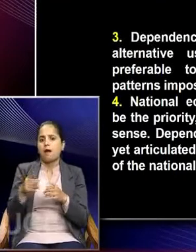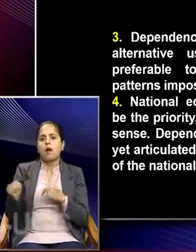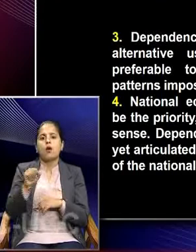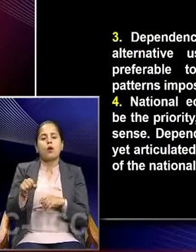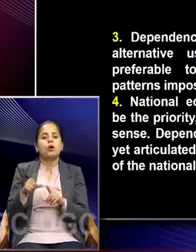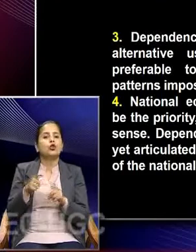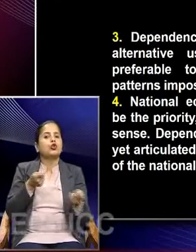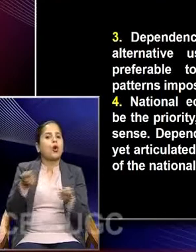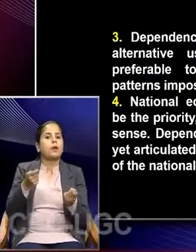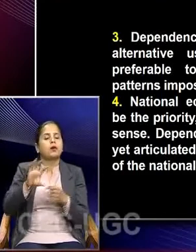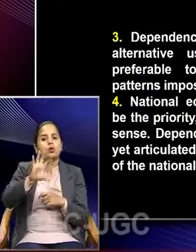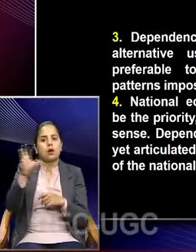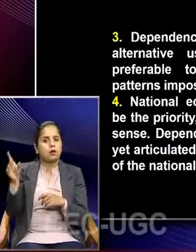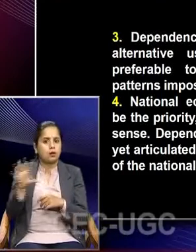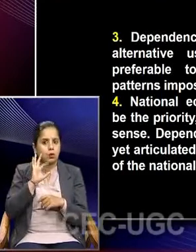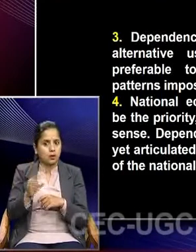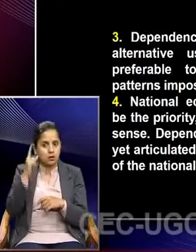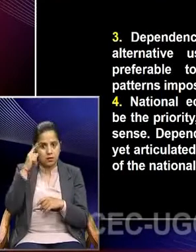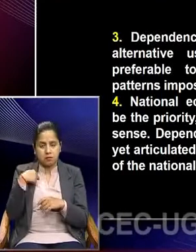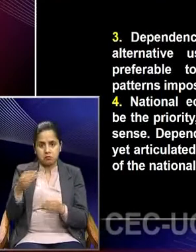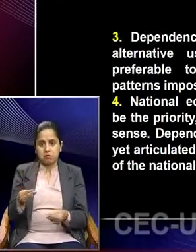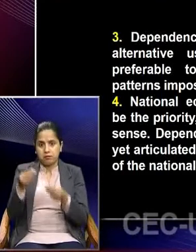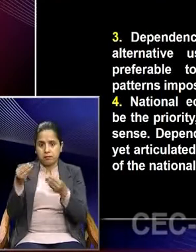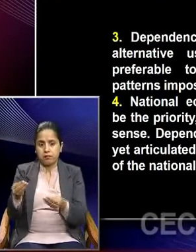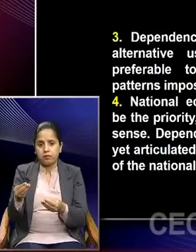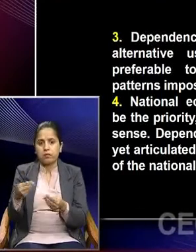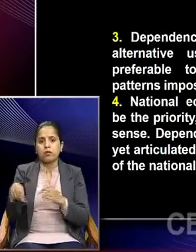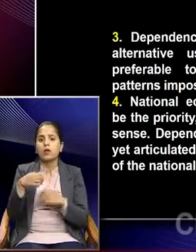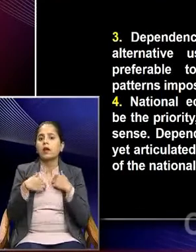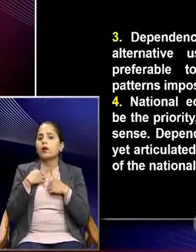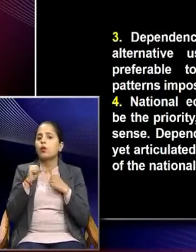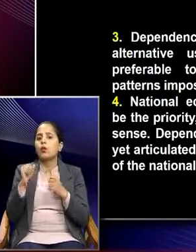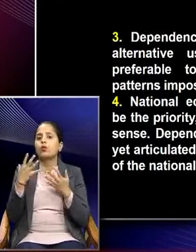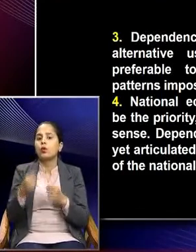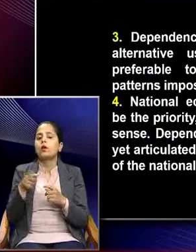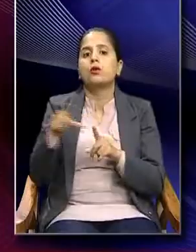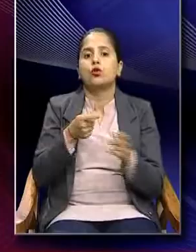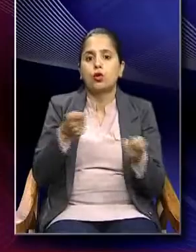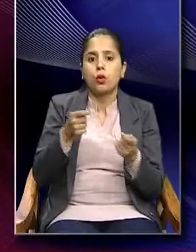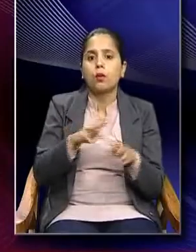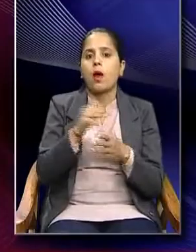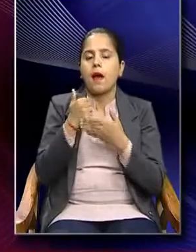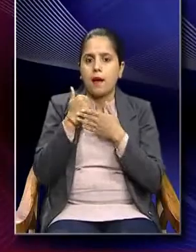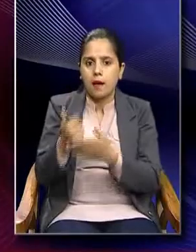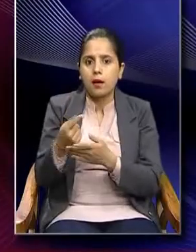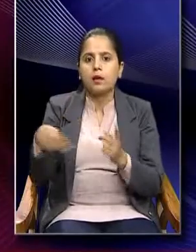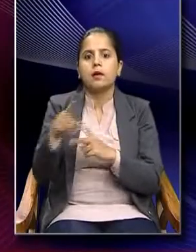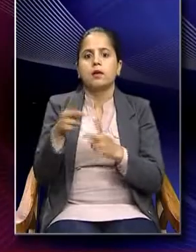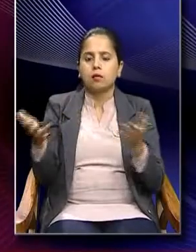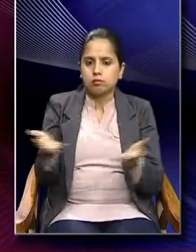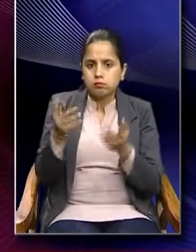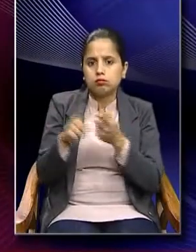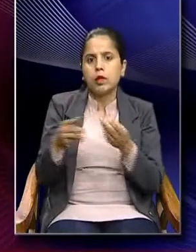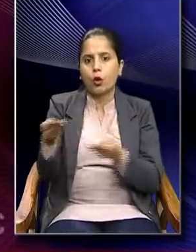dominant countries, or rather than serving the interest of dominant states, helping their companies out, prosper their